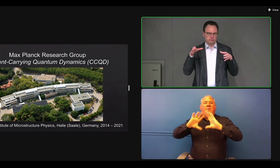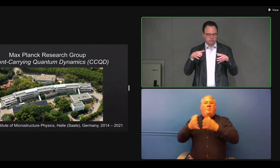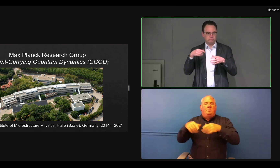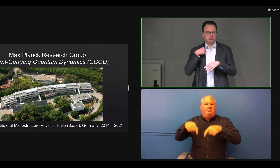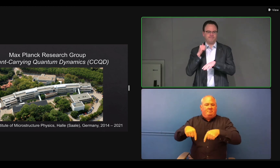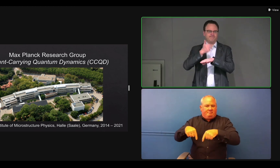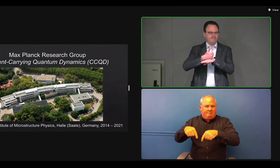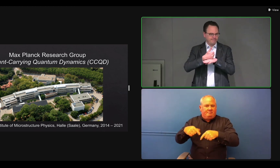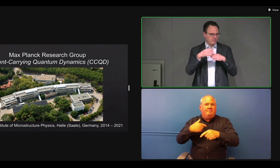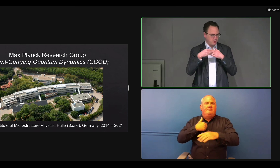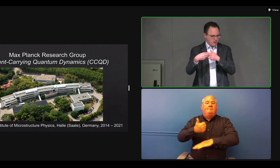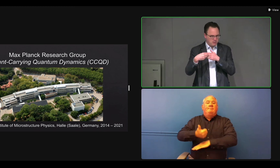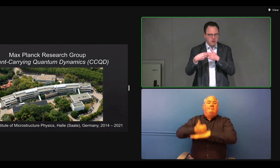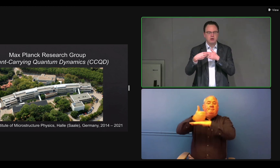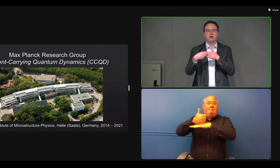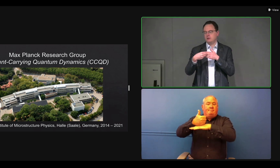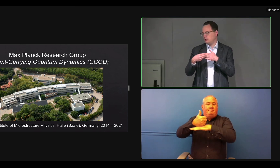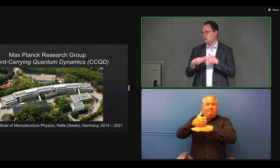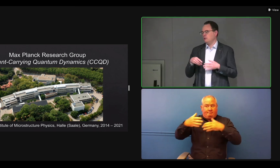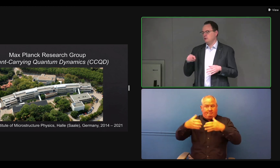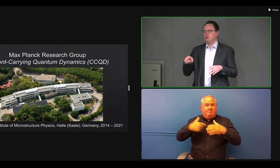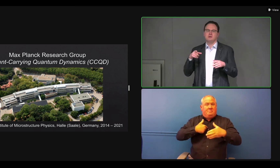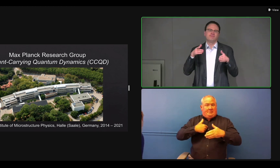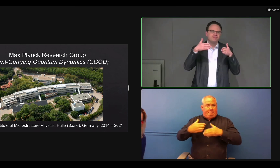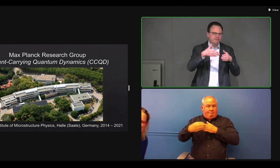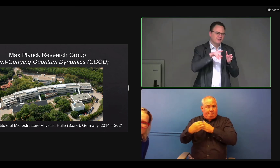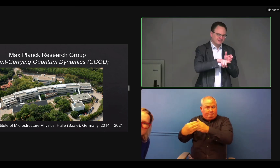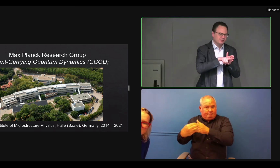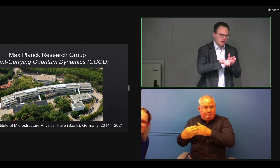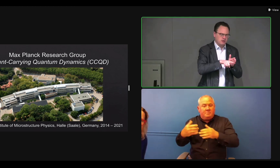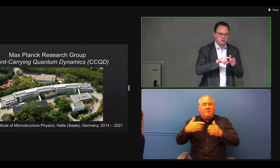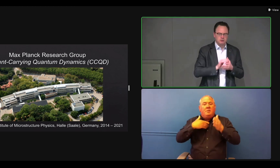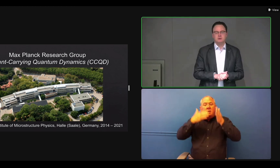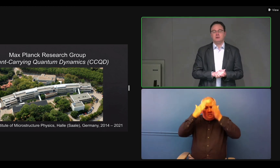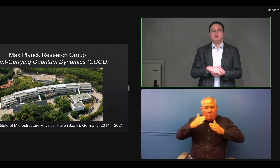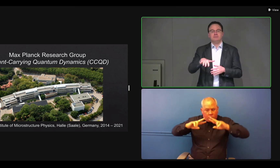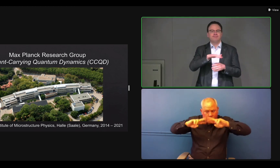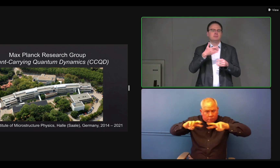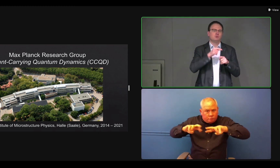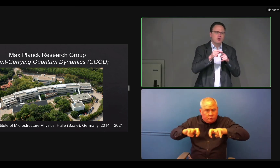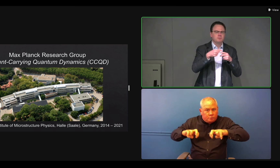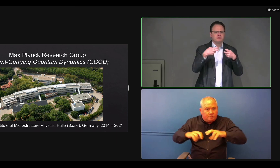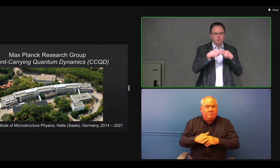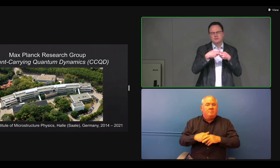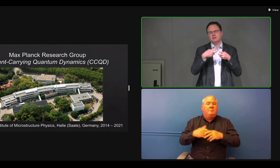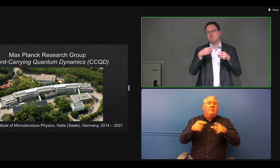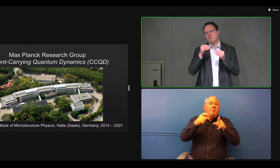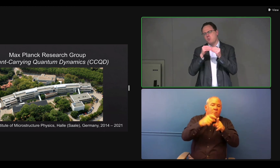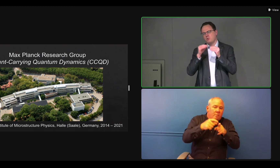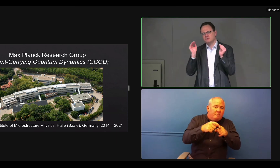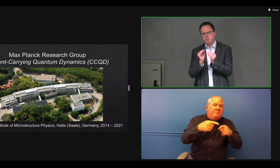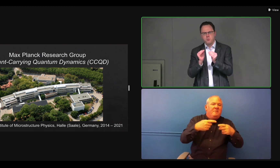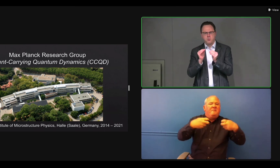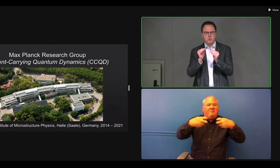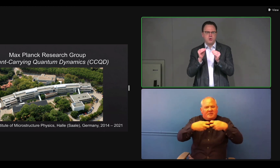I've worked there in the context of a research organization and have been doing my research during this time,